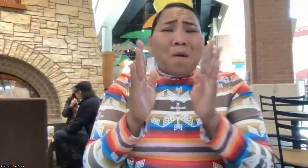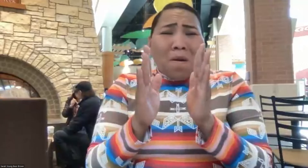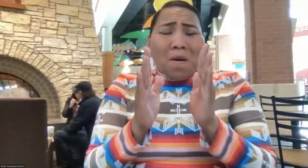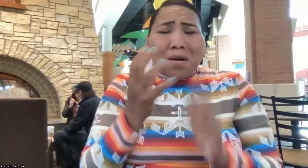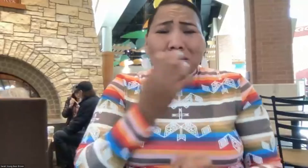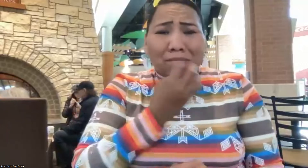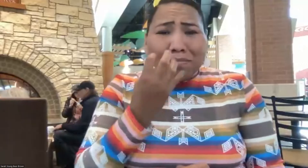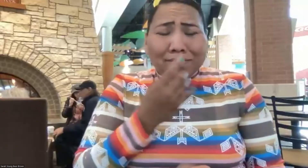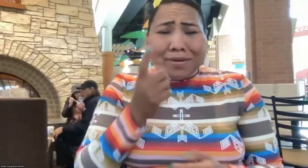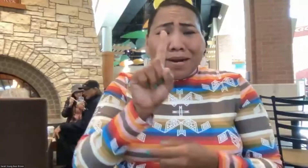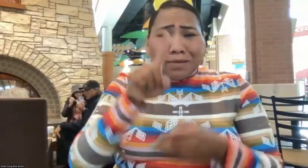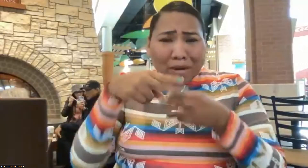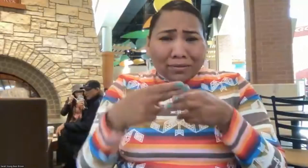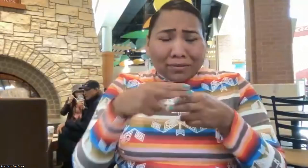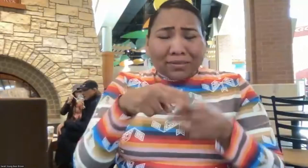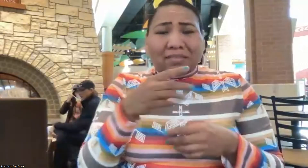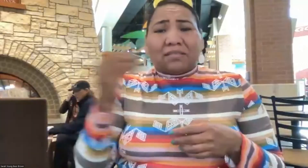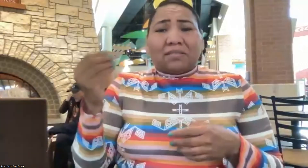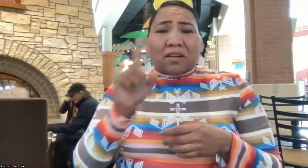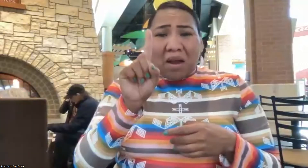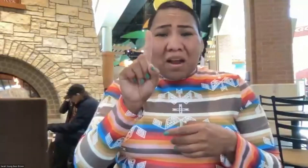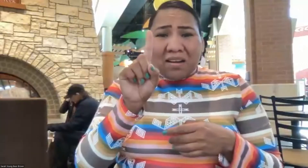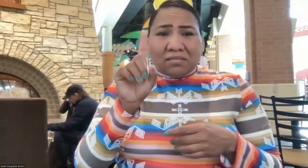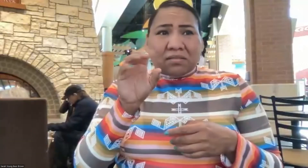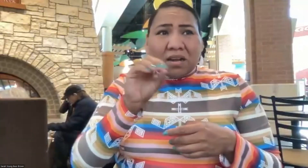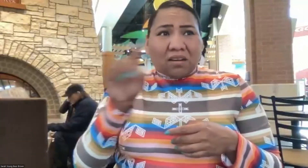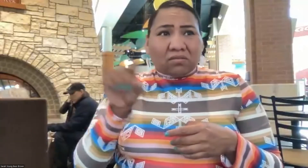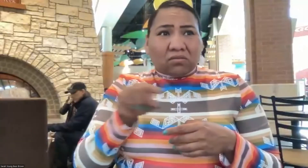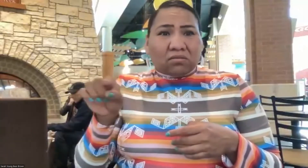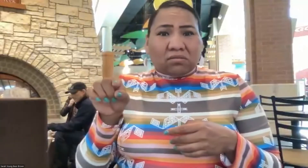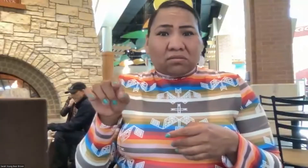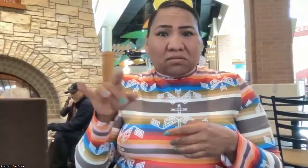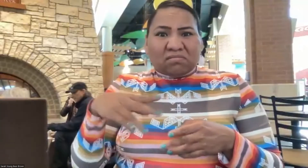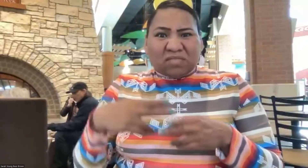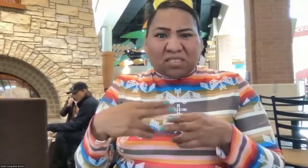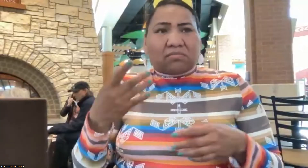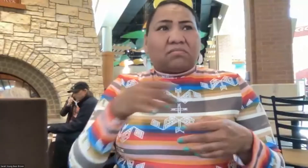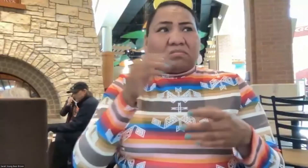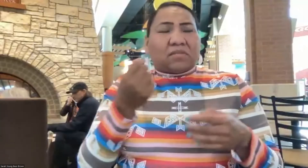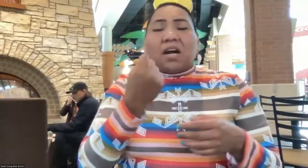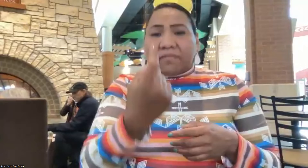took my precious tiny baby that weighed 1 pound, 1 ounce,